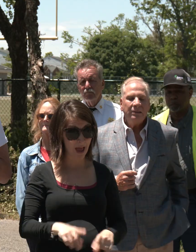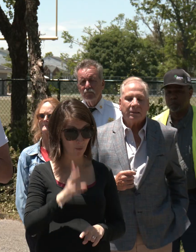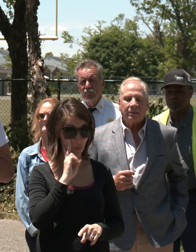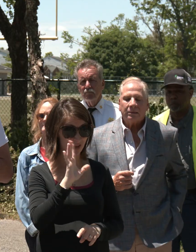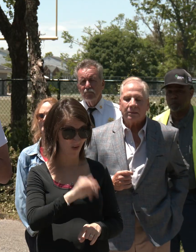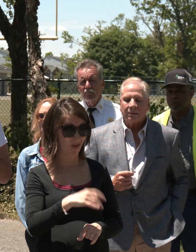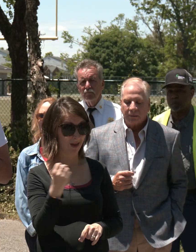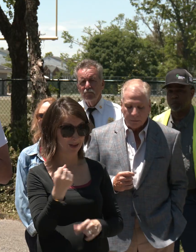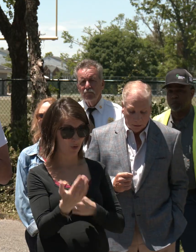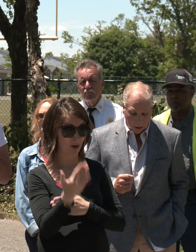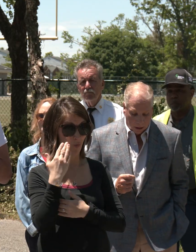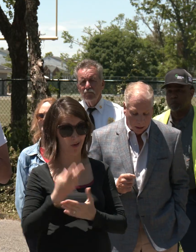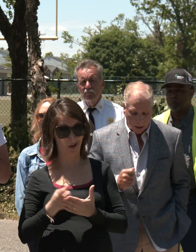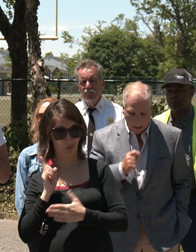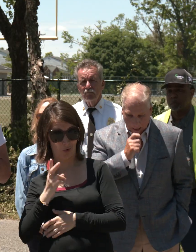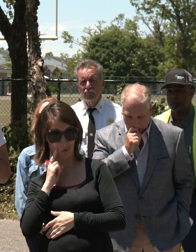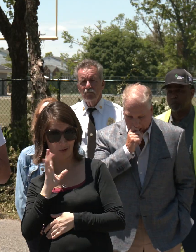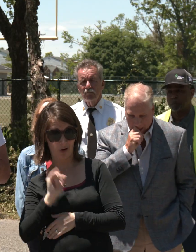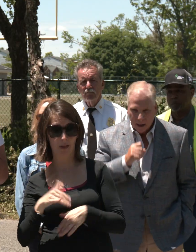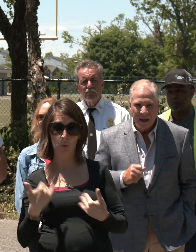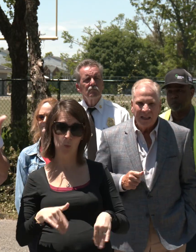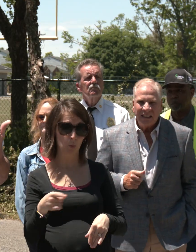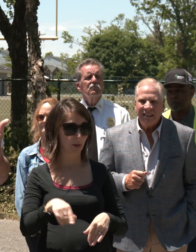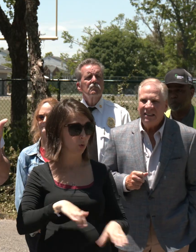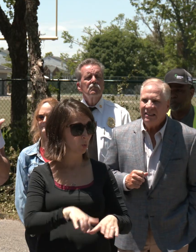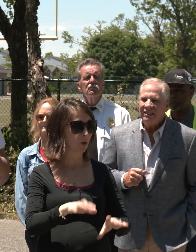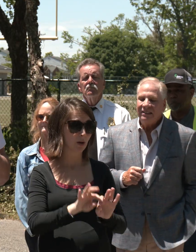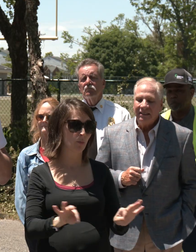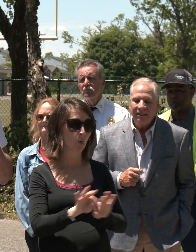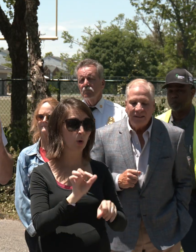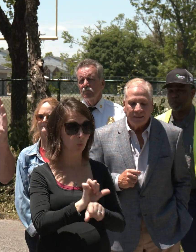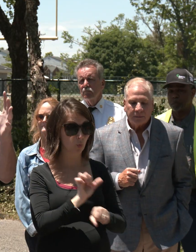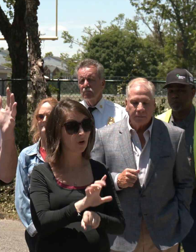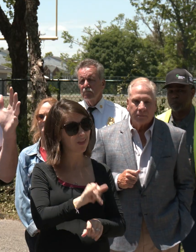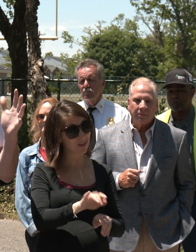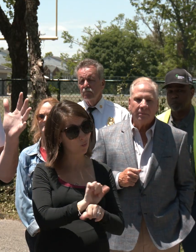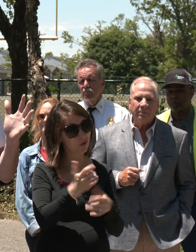last week. They're doing really important work, and that work still continues.